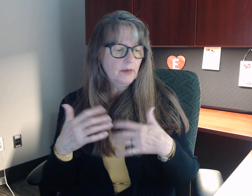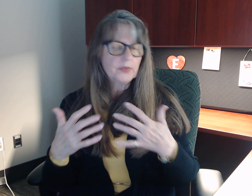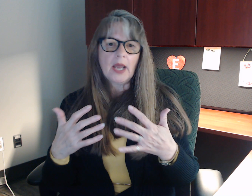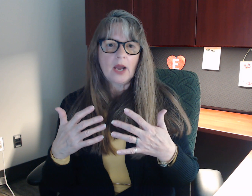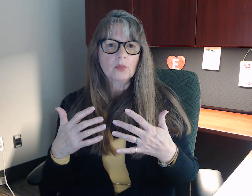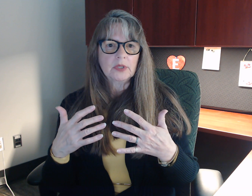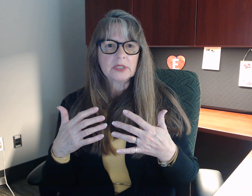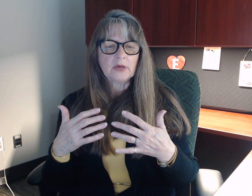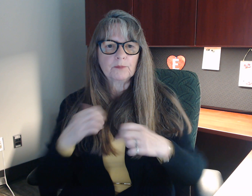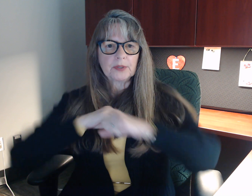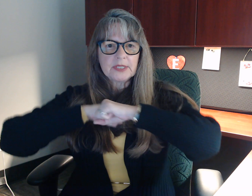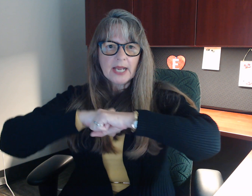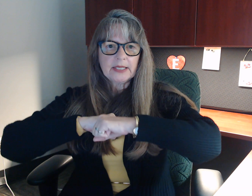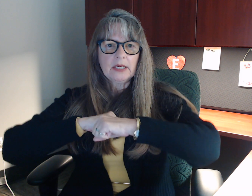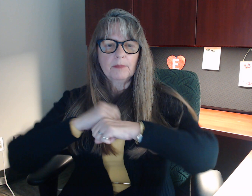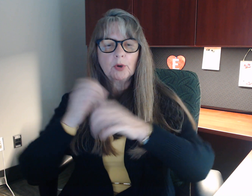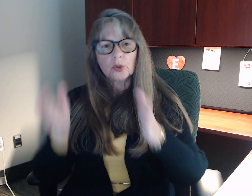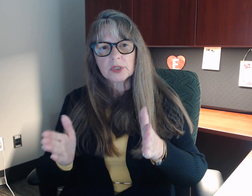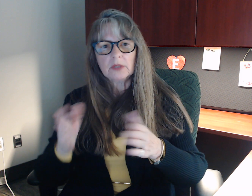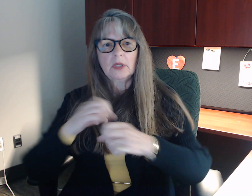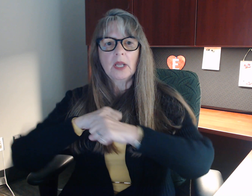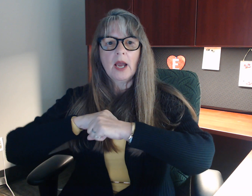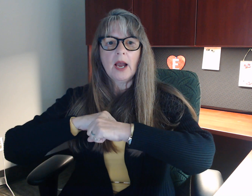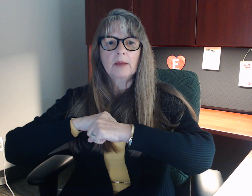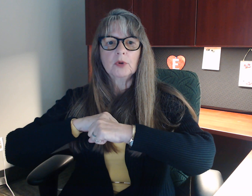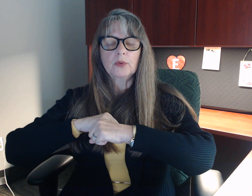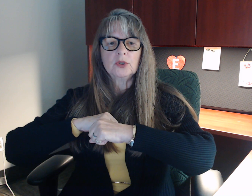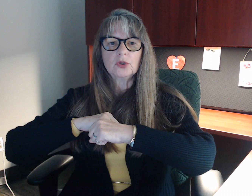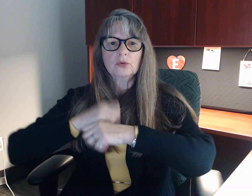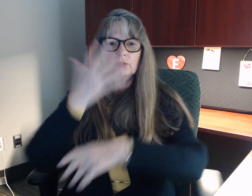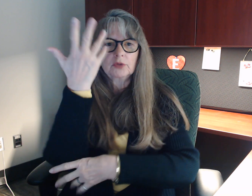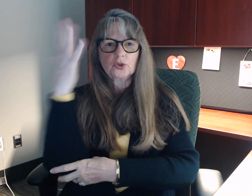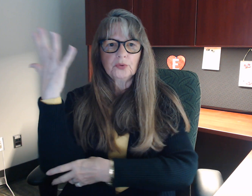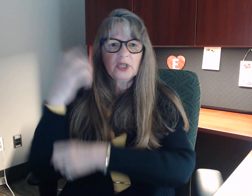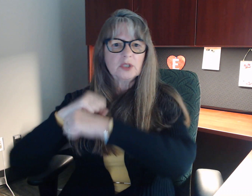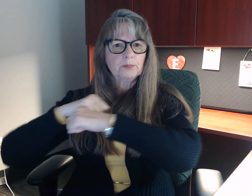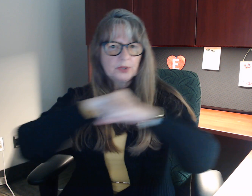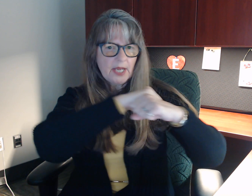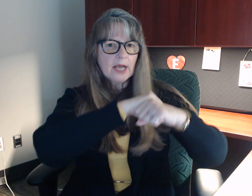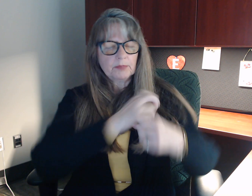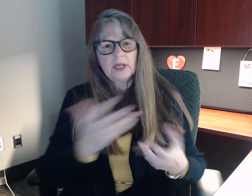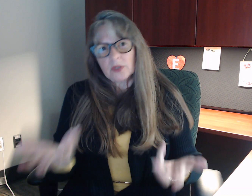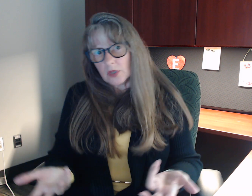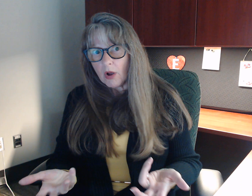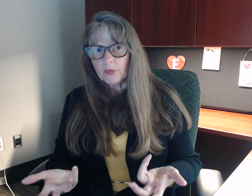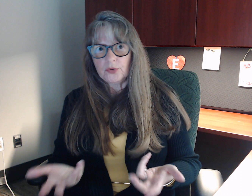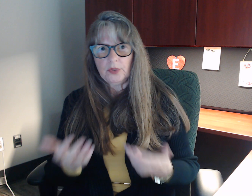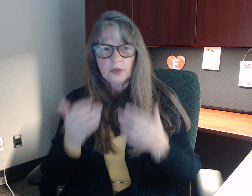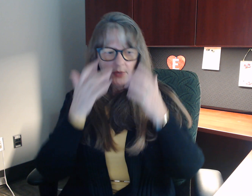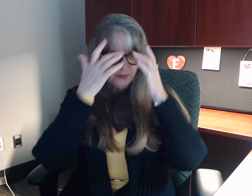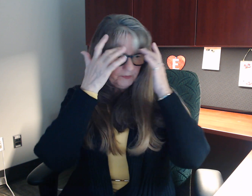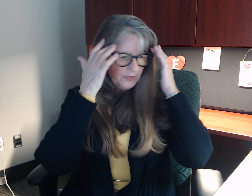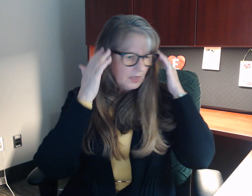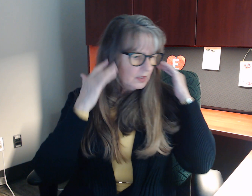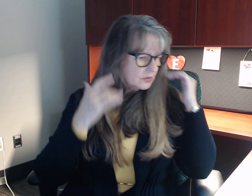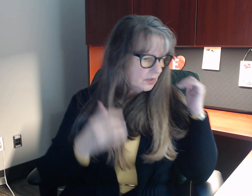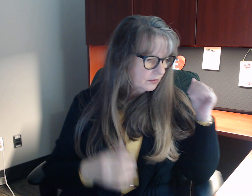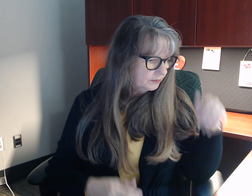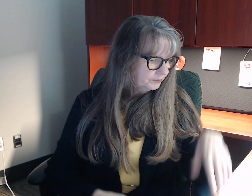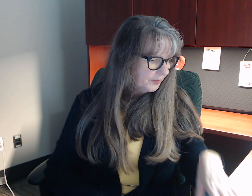Then instead of protecting a person, then I'm going to, the trees protect, because it's all the trees, right? So,